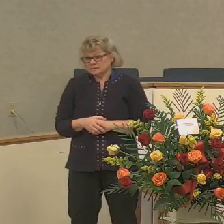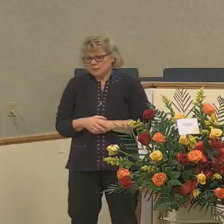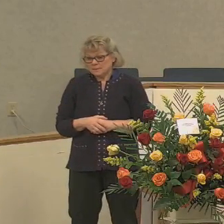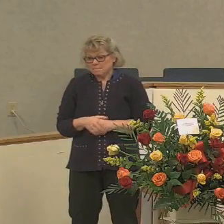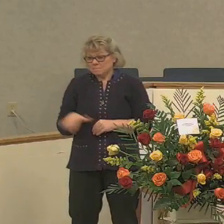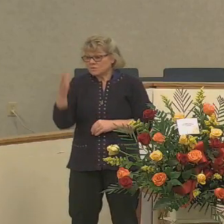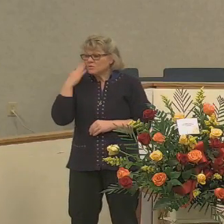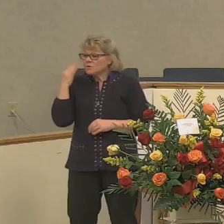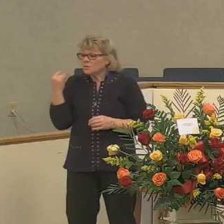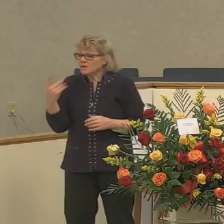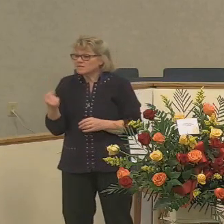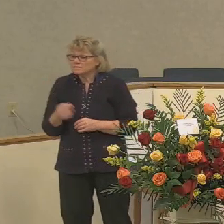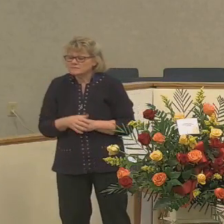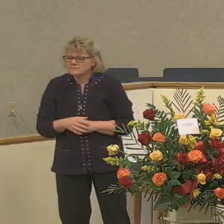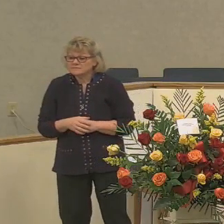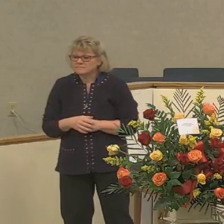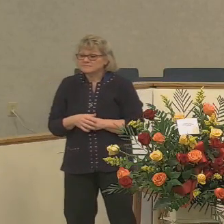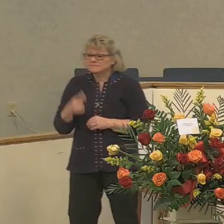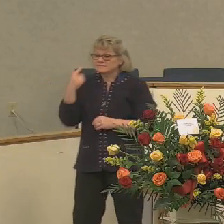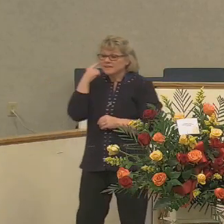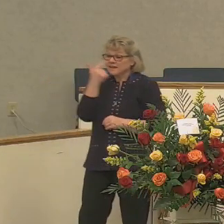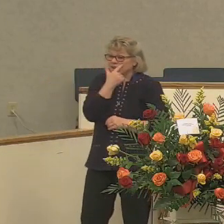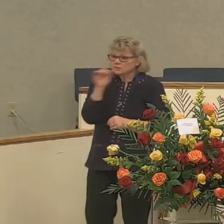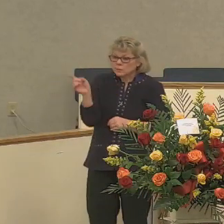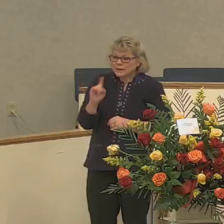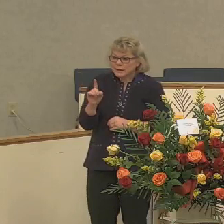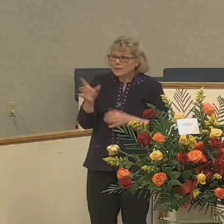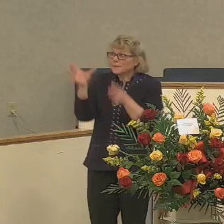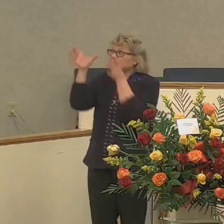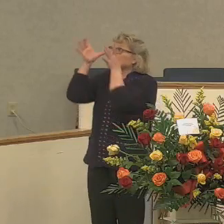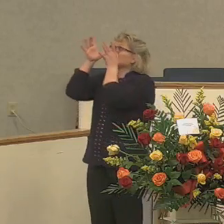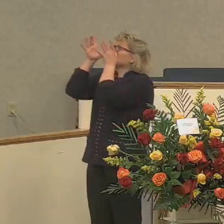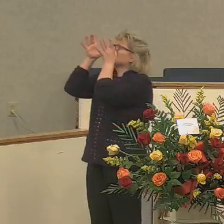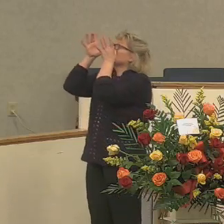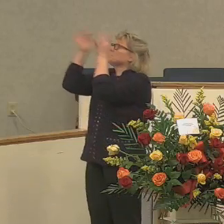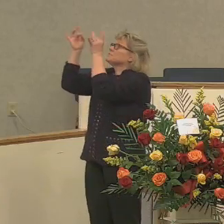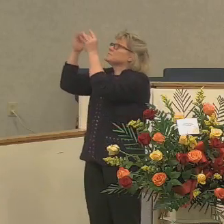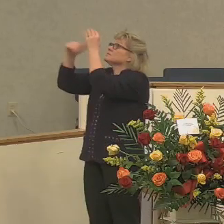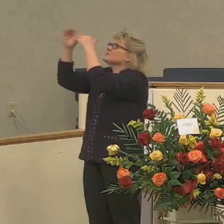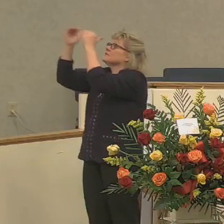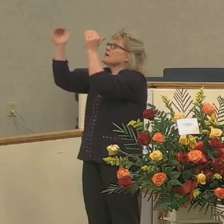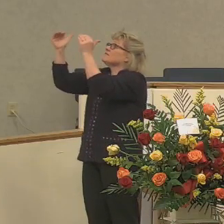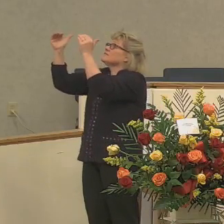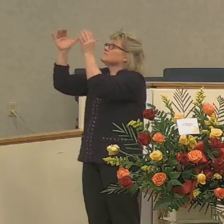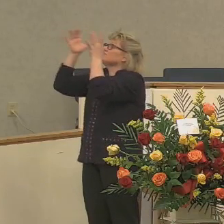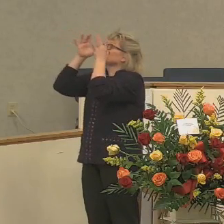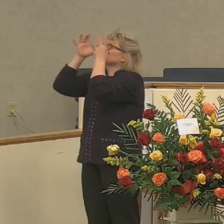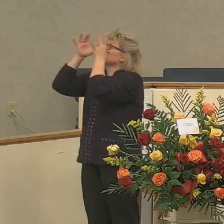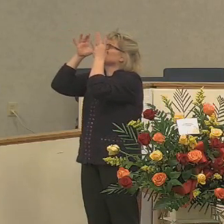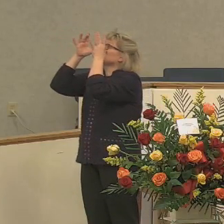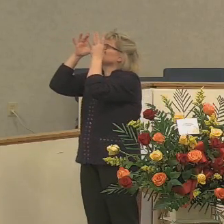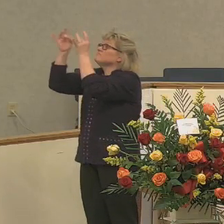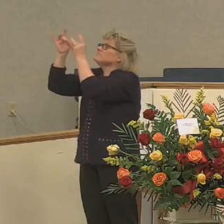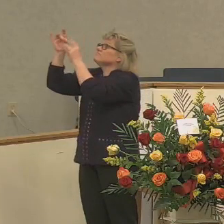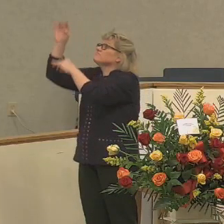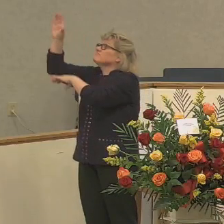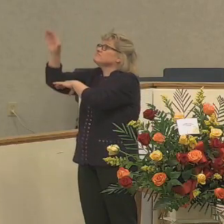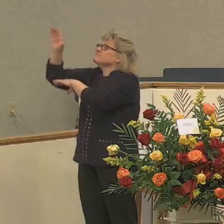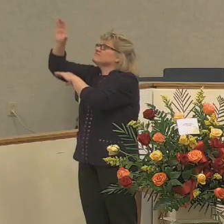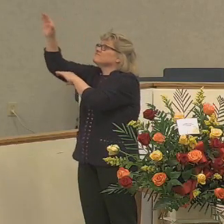But you know what? He kept his eyes on heaven. He kept his eyes on the goal.